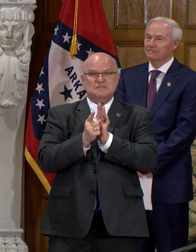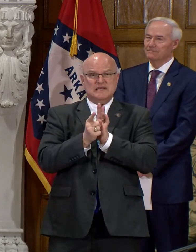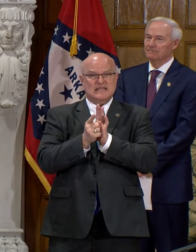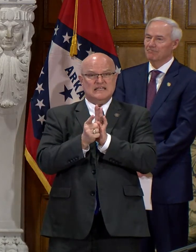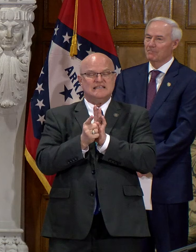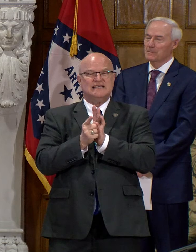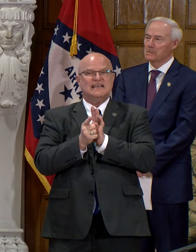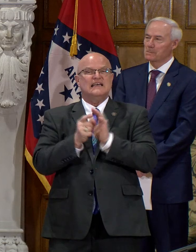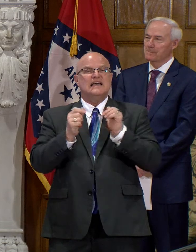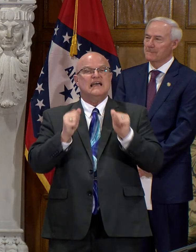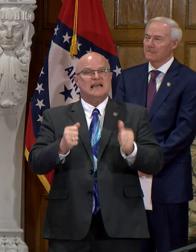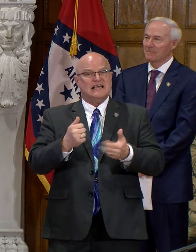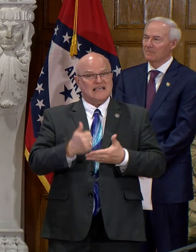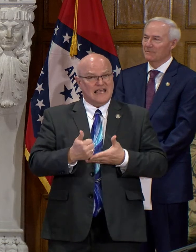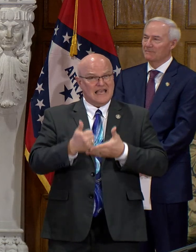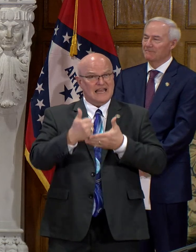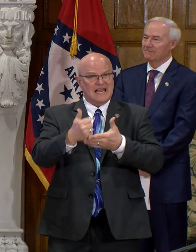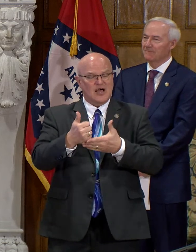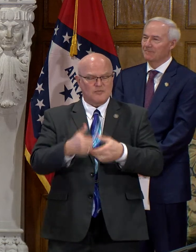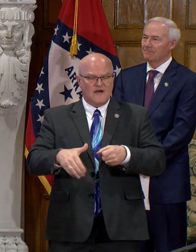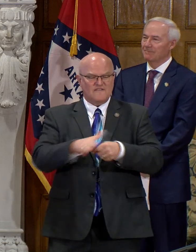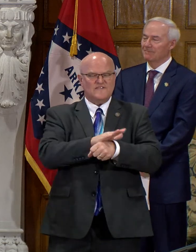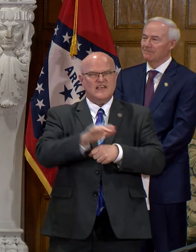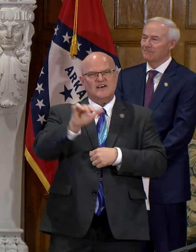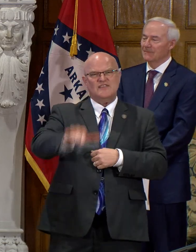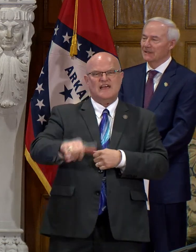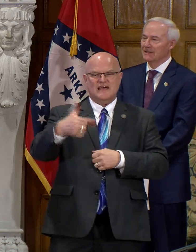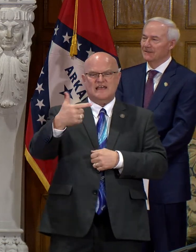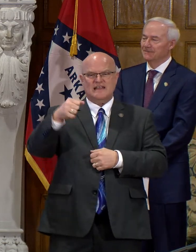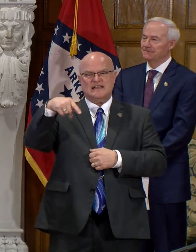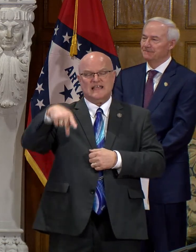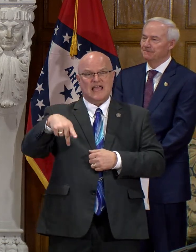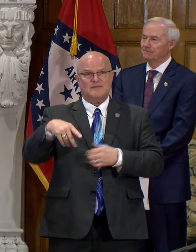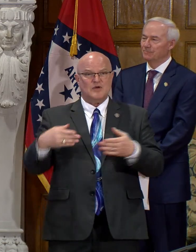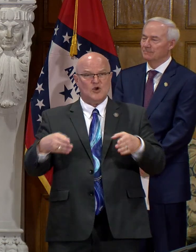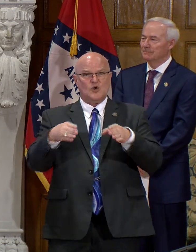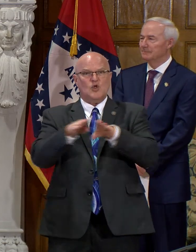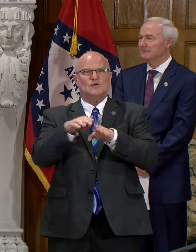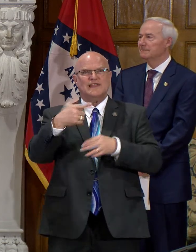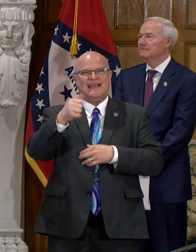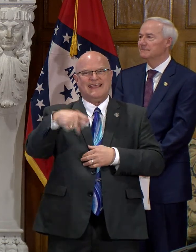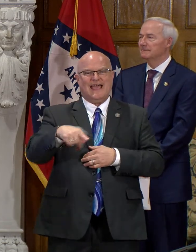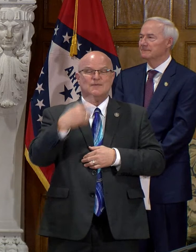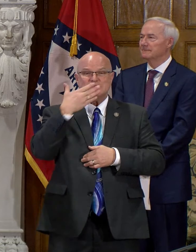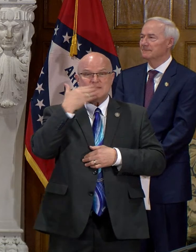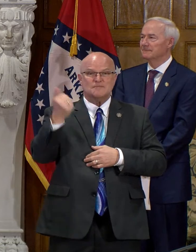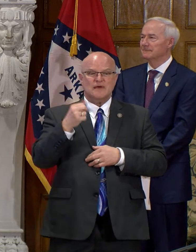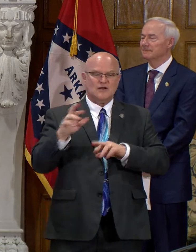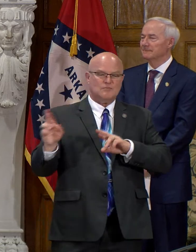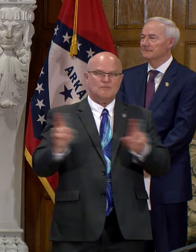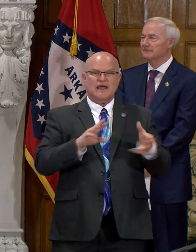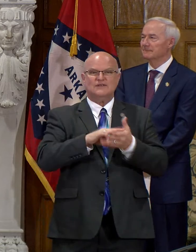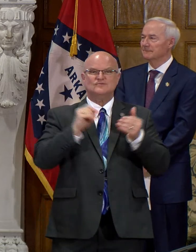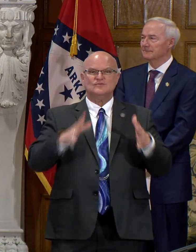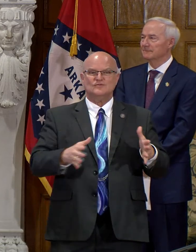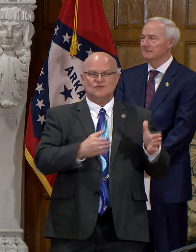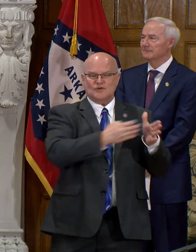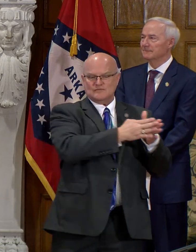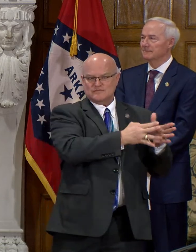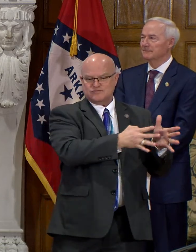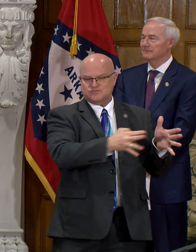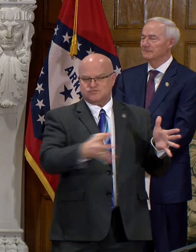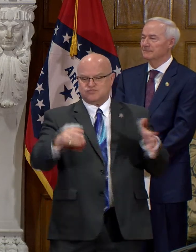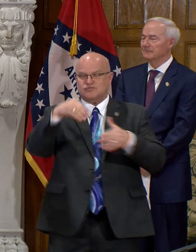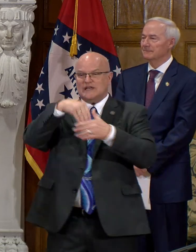initiative can help fill that gap and close that gap so that we see better prepared students when they do